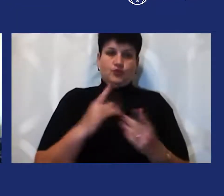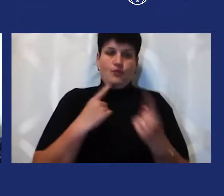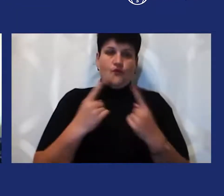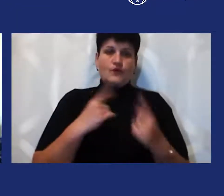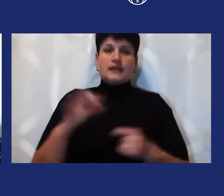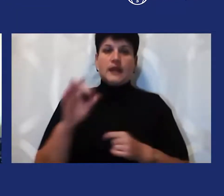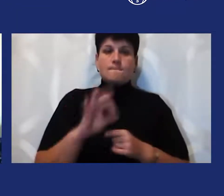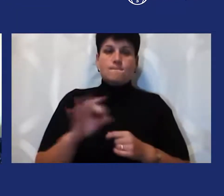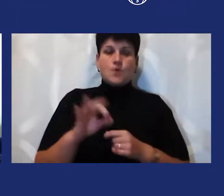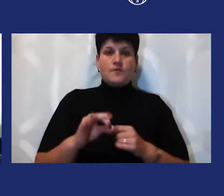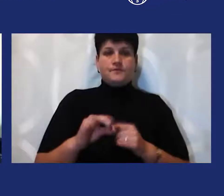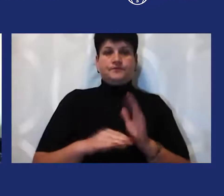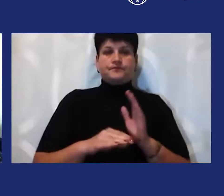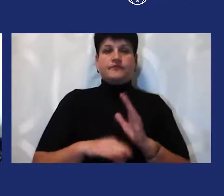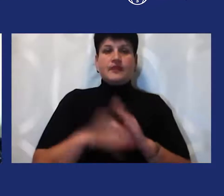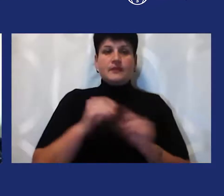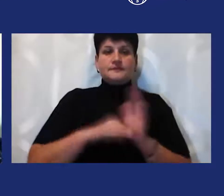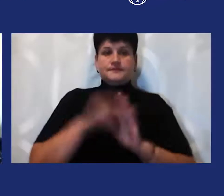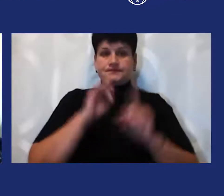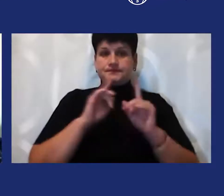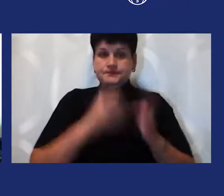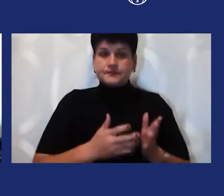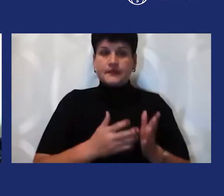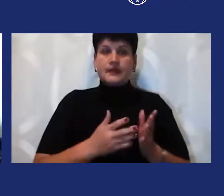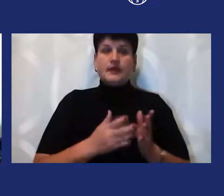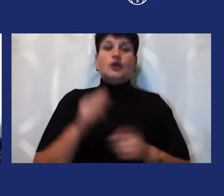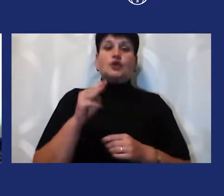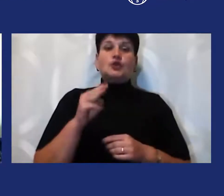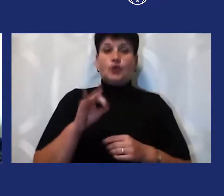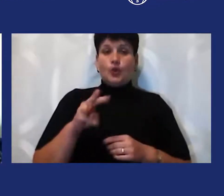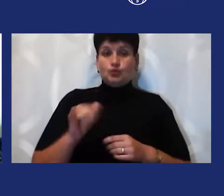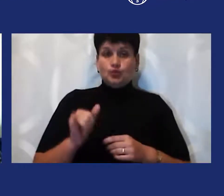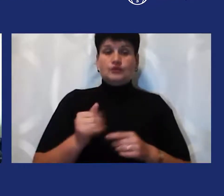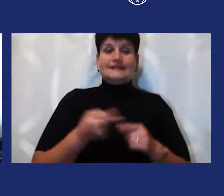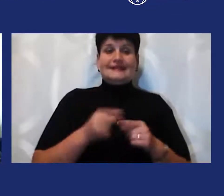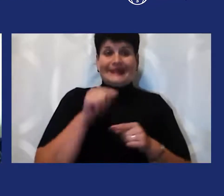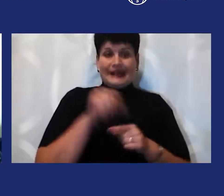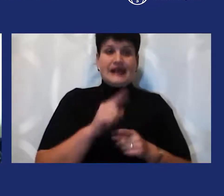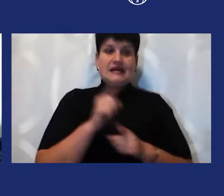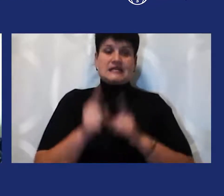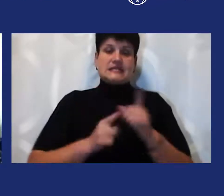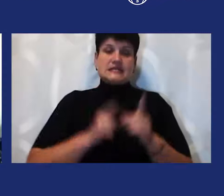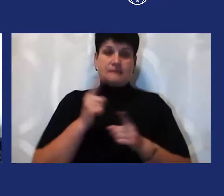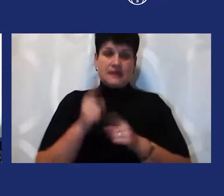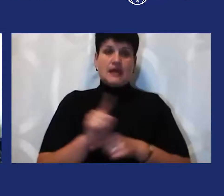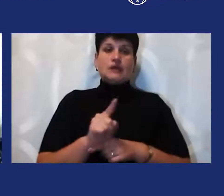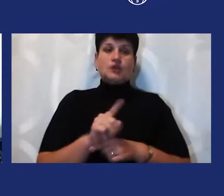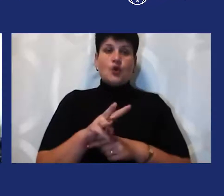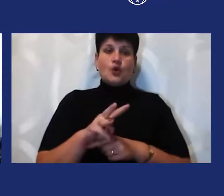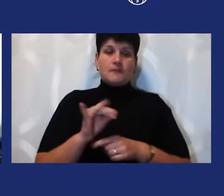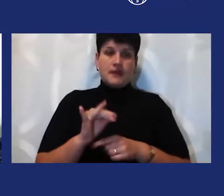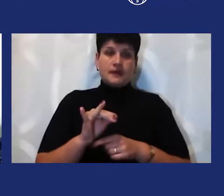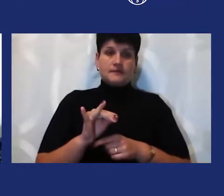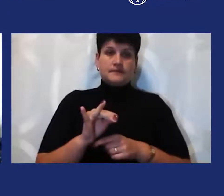quite difficult to find candidates. Such change of the